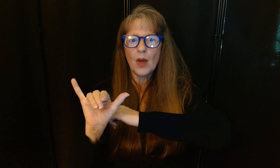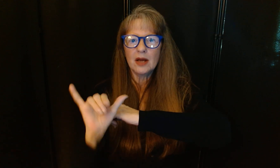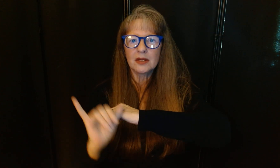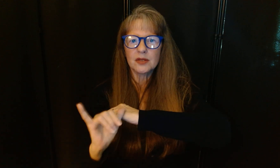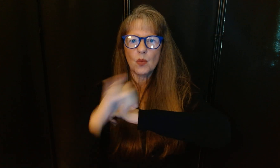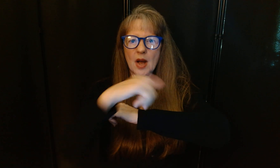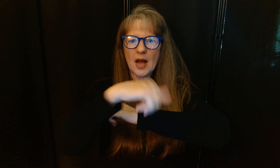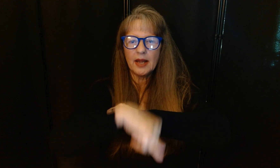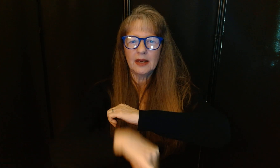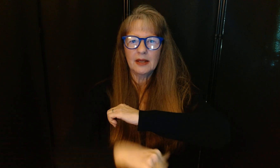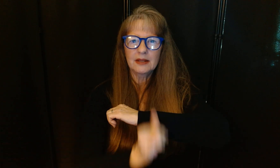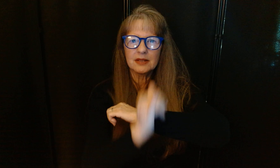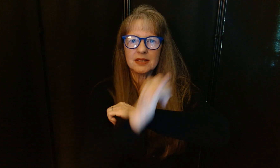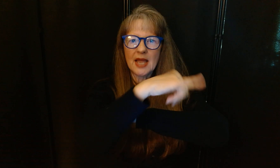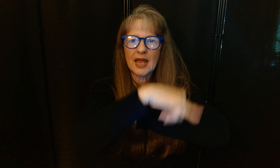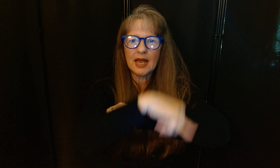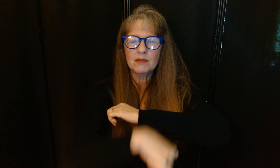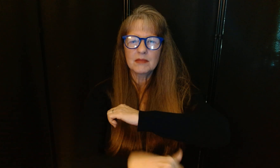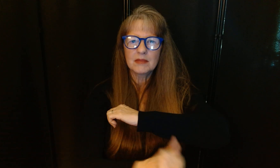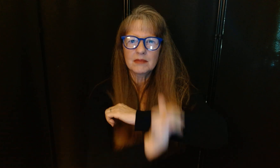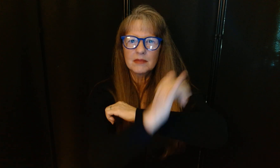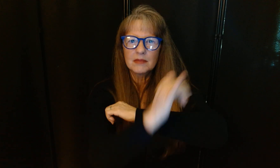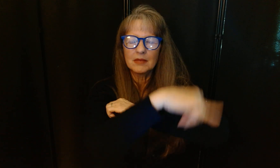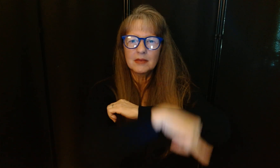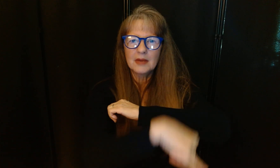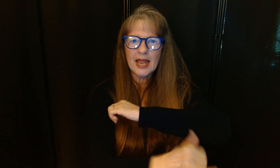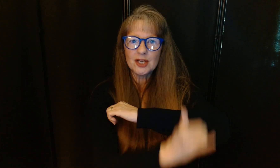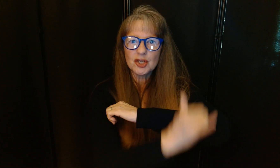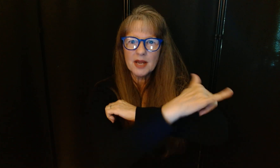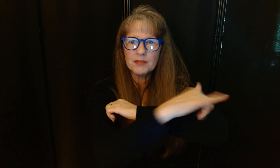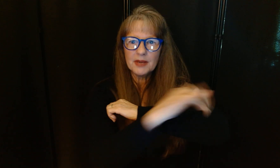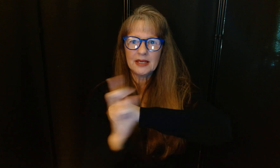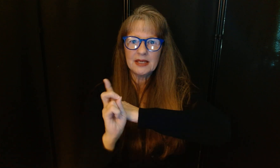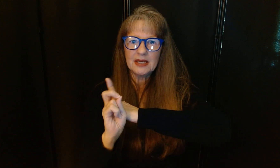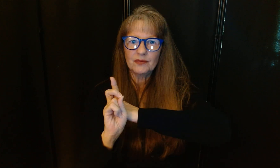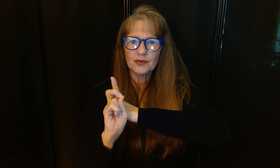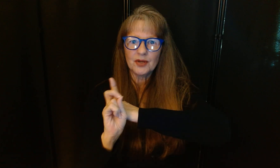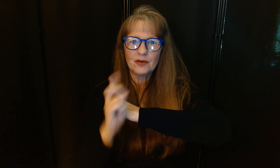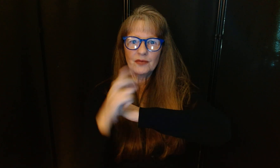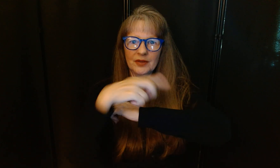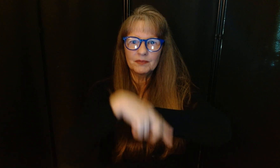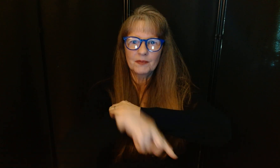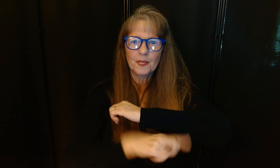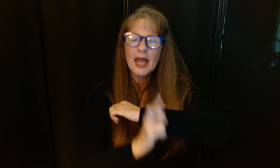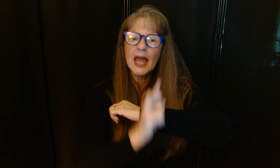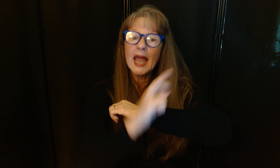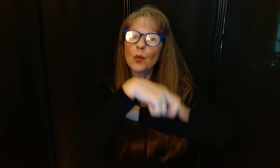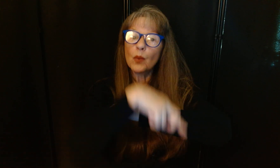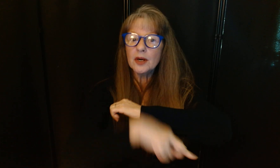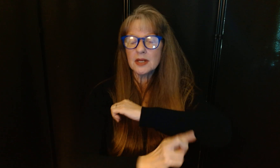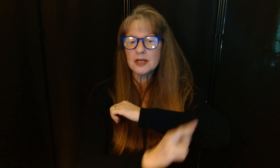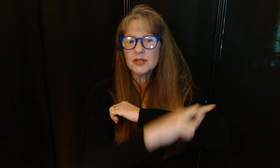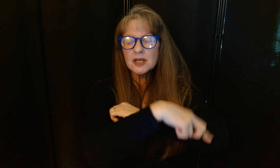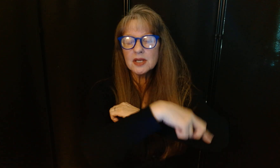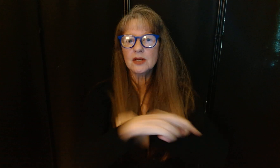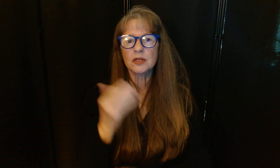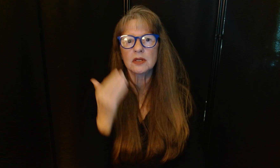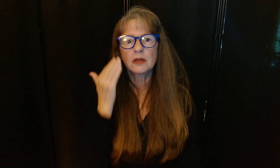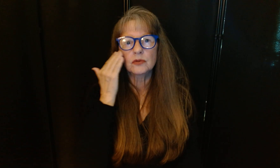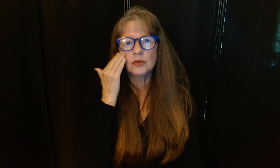is a Y, the same handshake, and a D for dolphin. And awareness is to know,